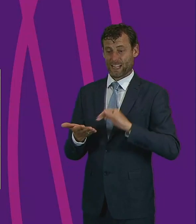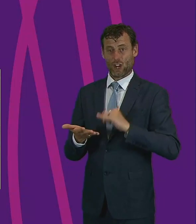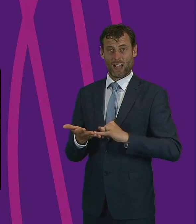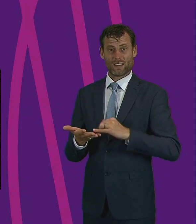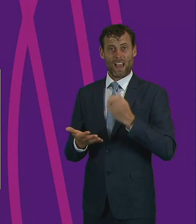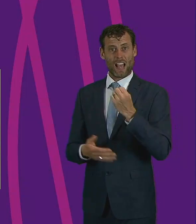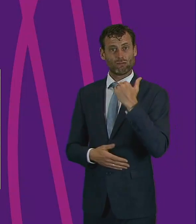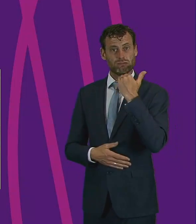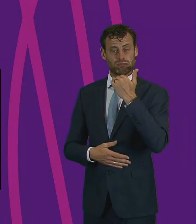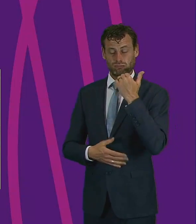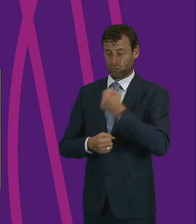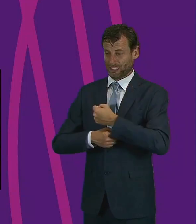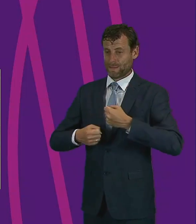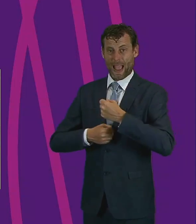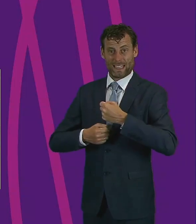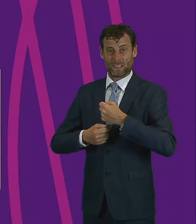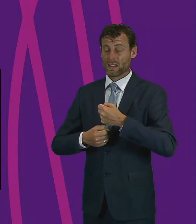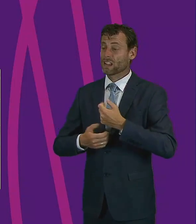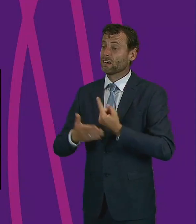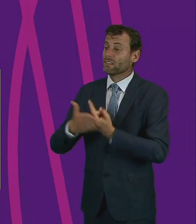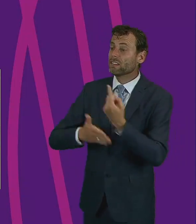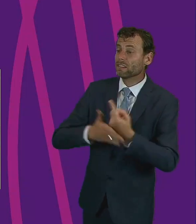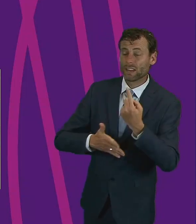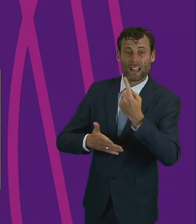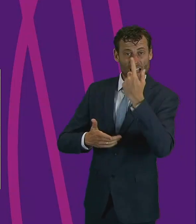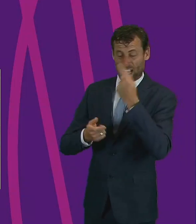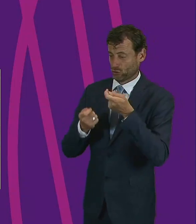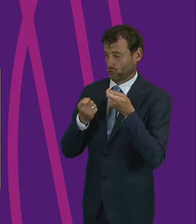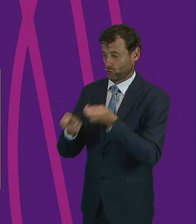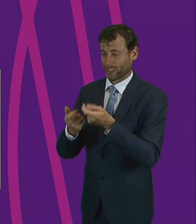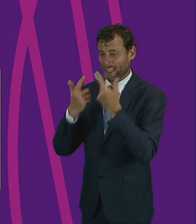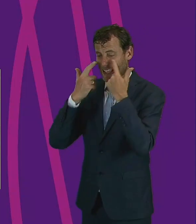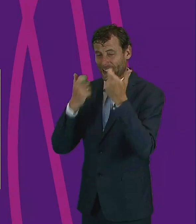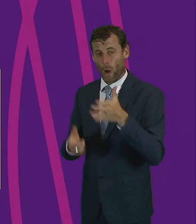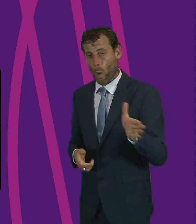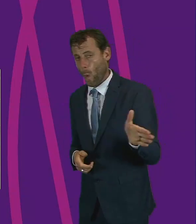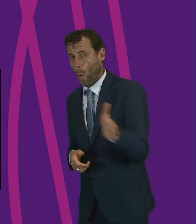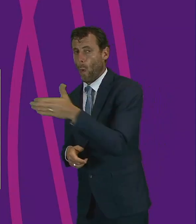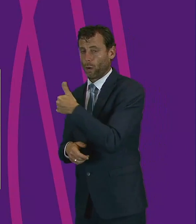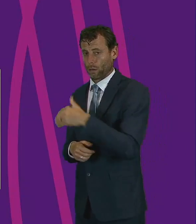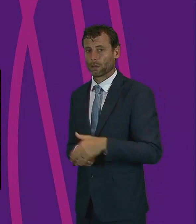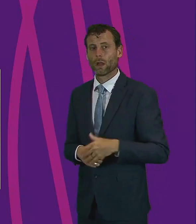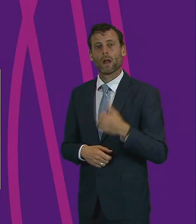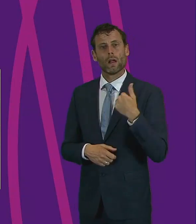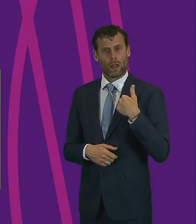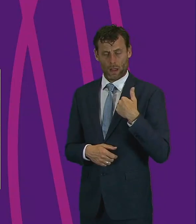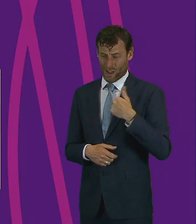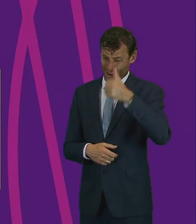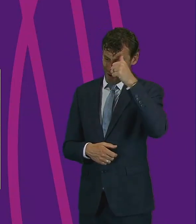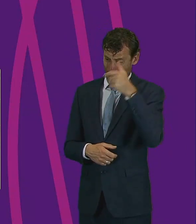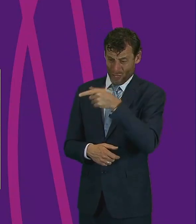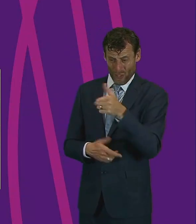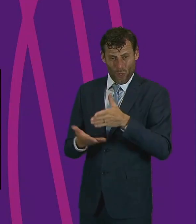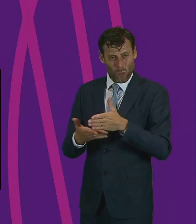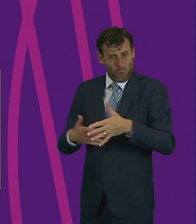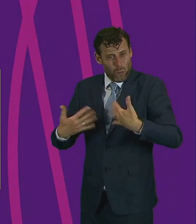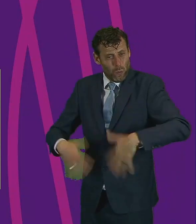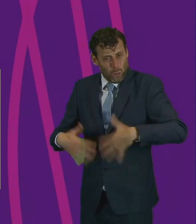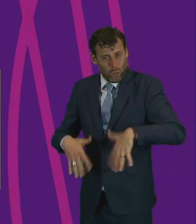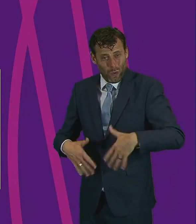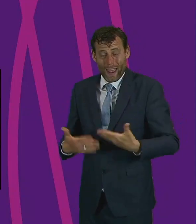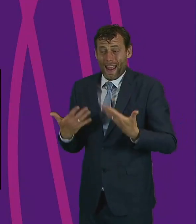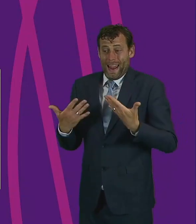critical care capacity to deal with COVID-19 and emergency demand. I've asked a great deal of them, and now we are about